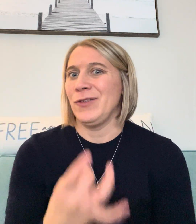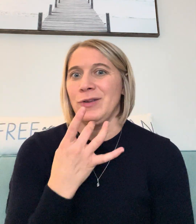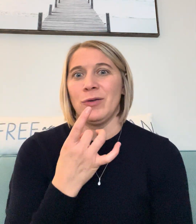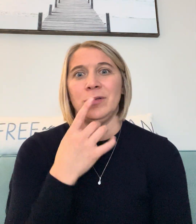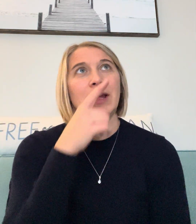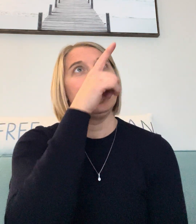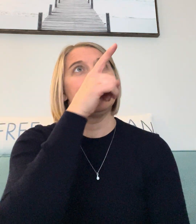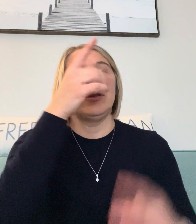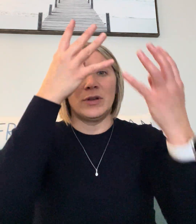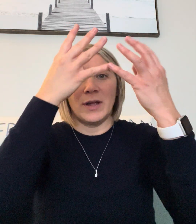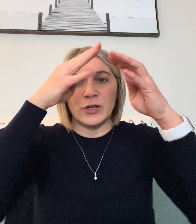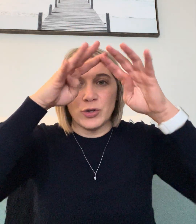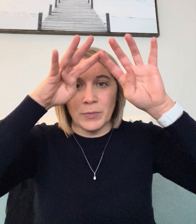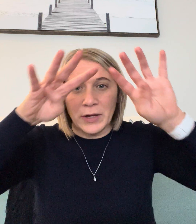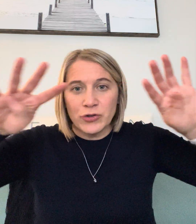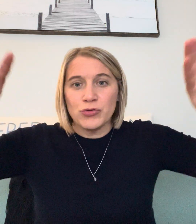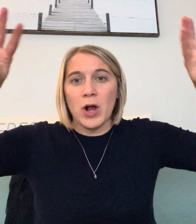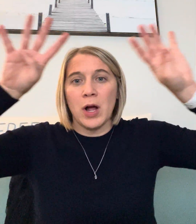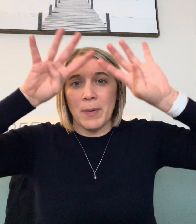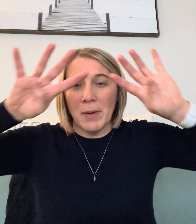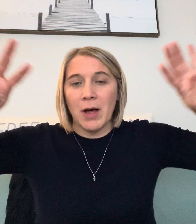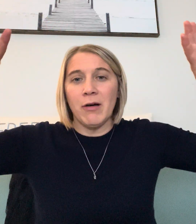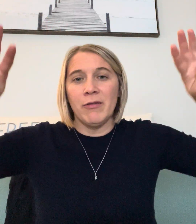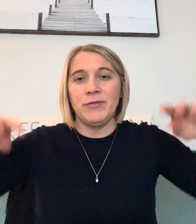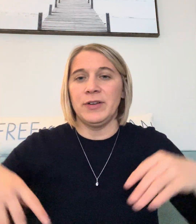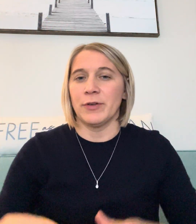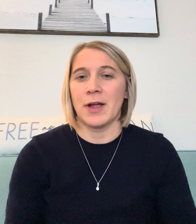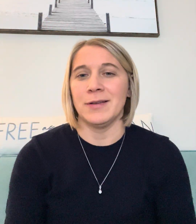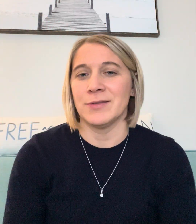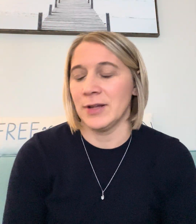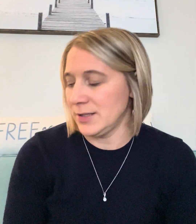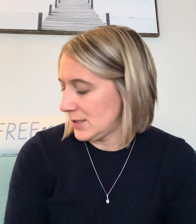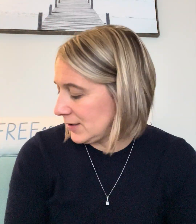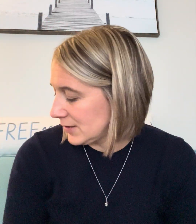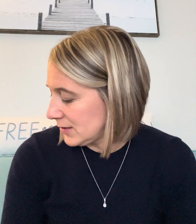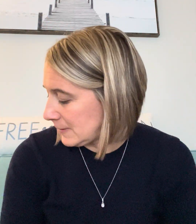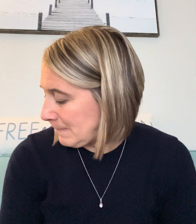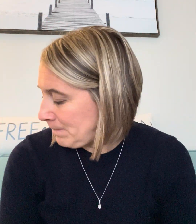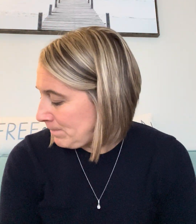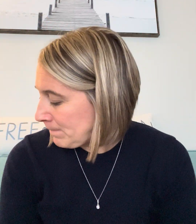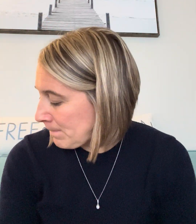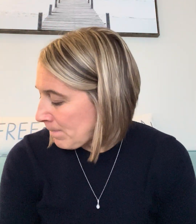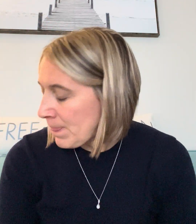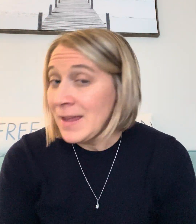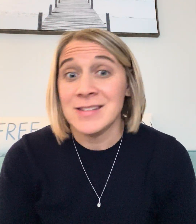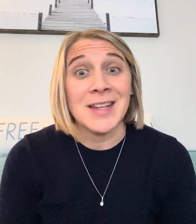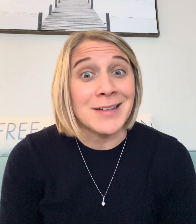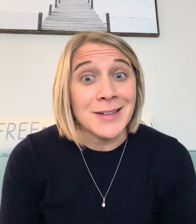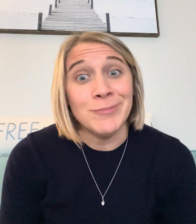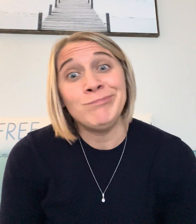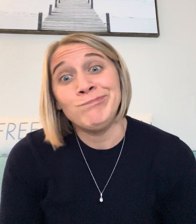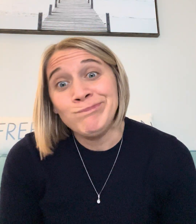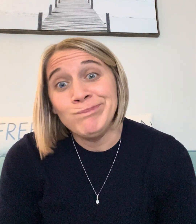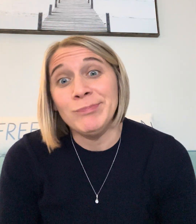know, lights, you can kind of show them like strung up above, different kinds of lights that exist. Santa, maybe